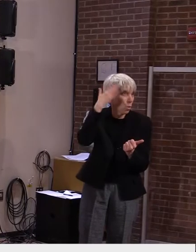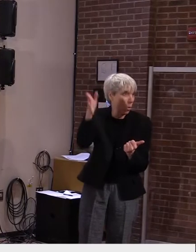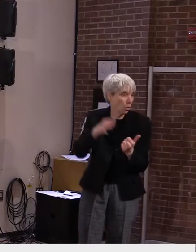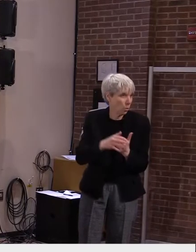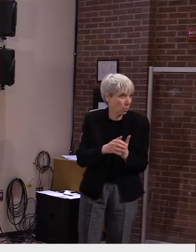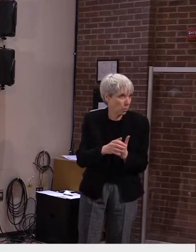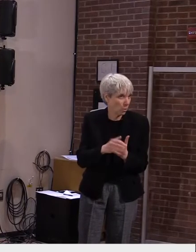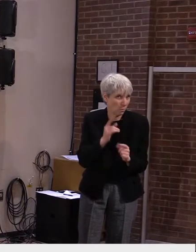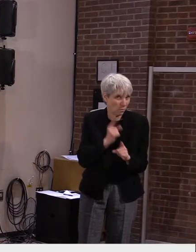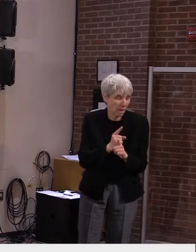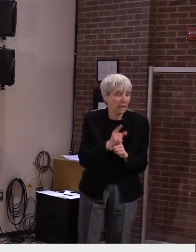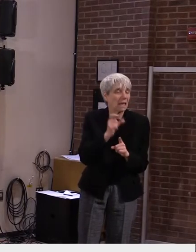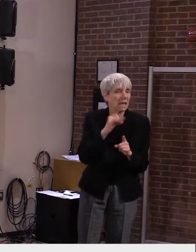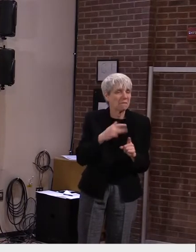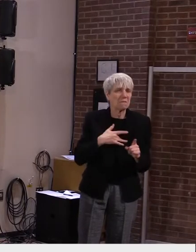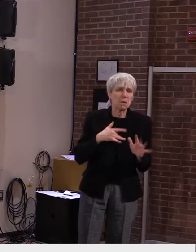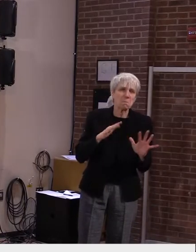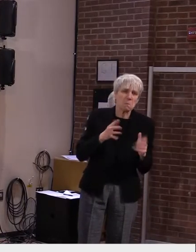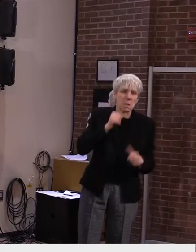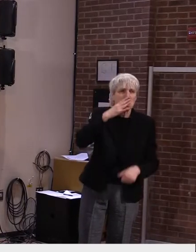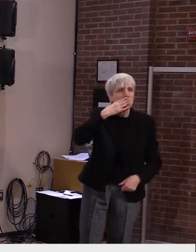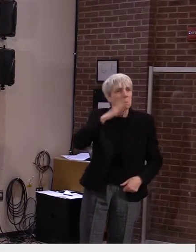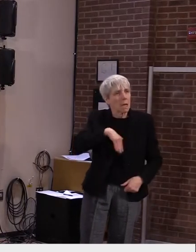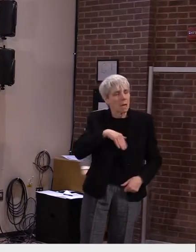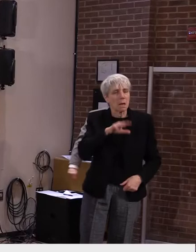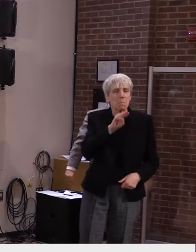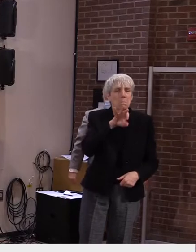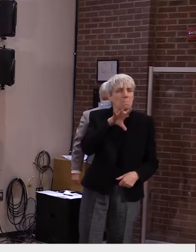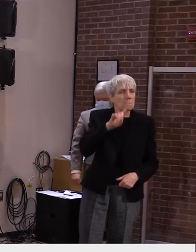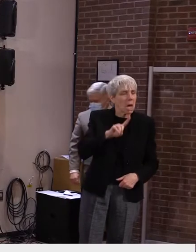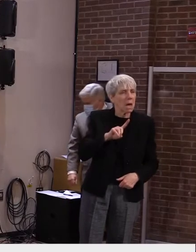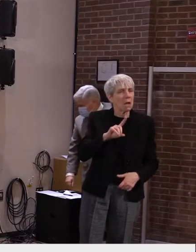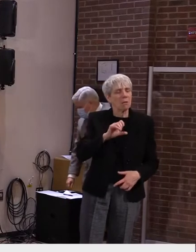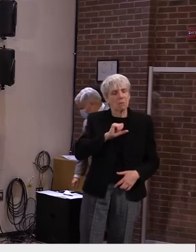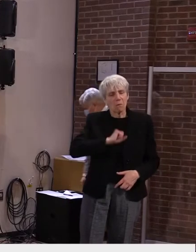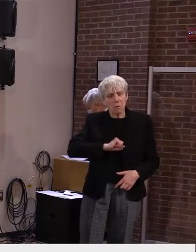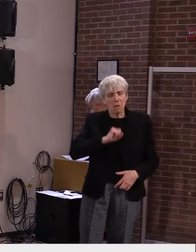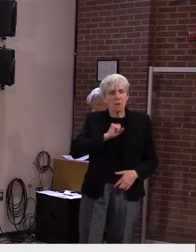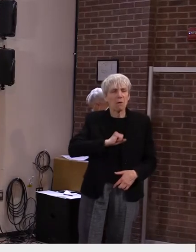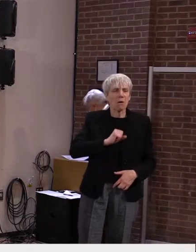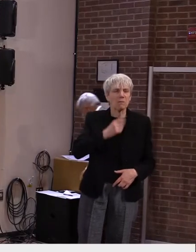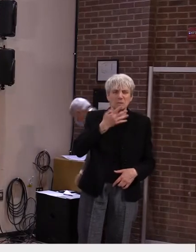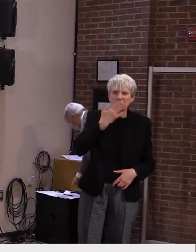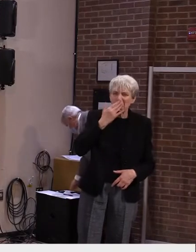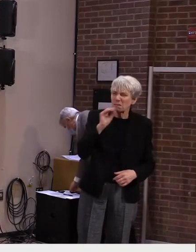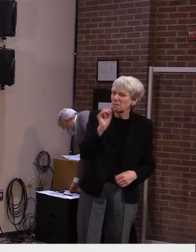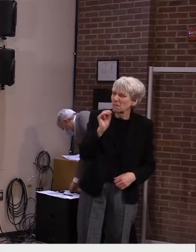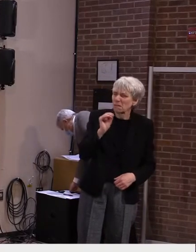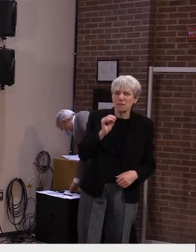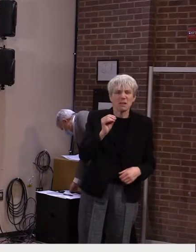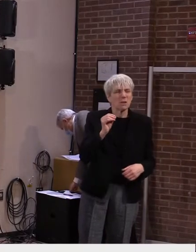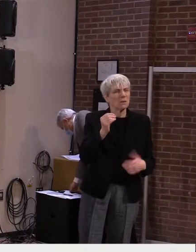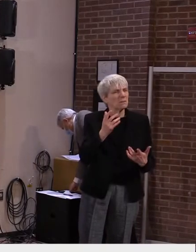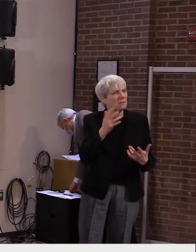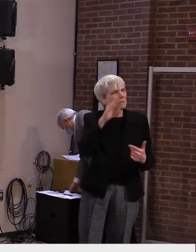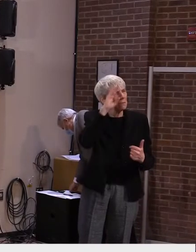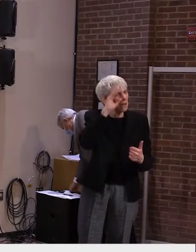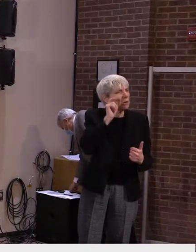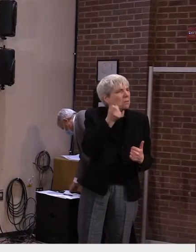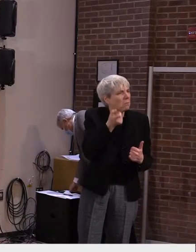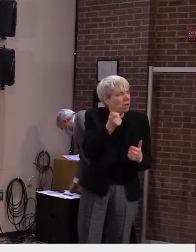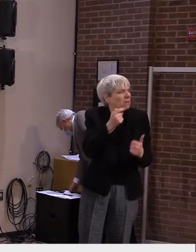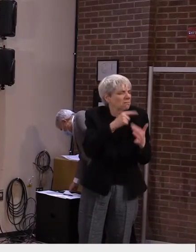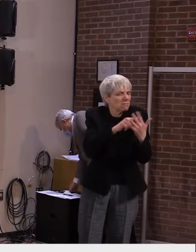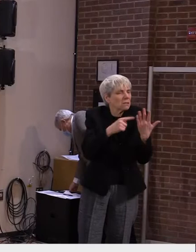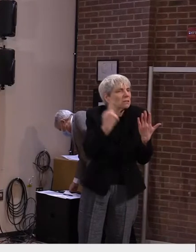your symptoms are mild, it's in the first couple of days of illness, and you may be at risk of serious illness based on your age